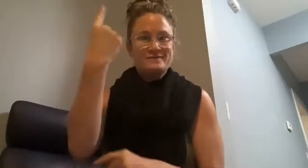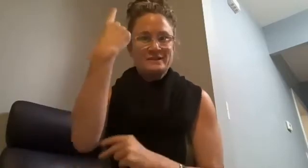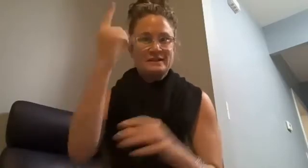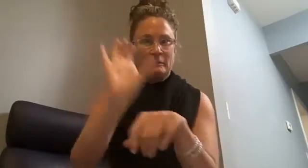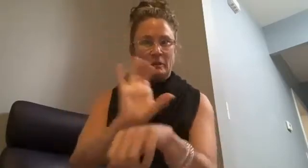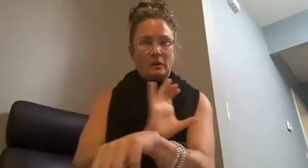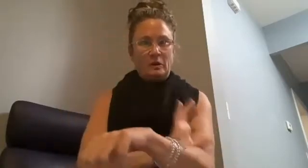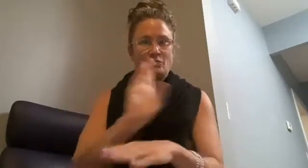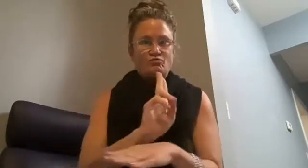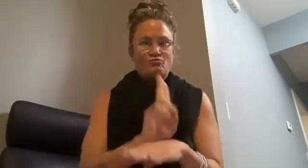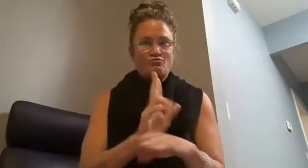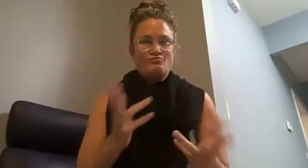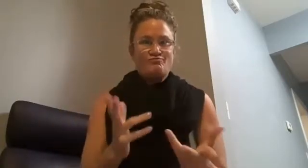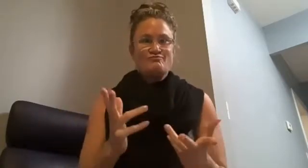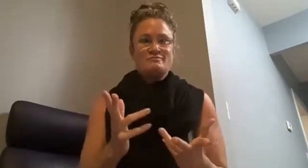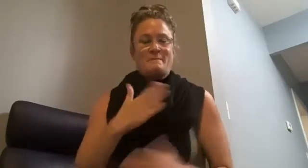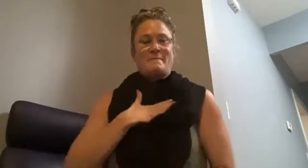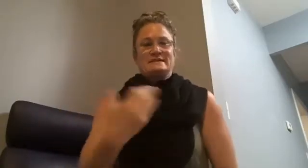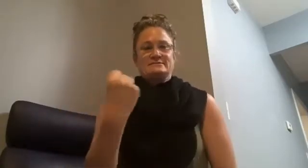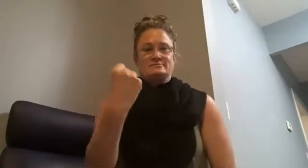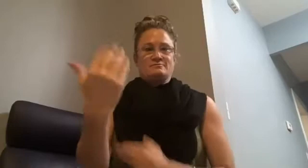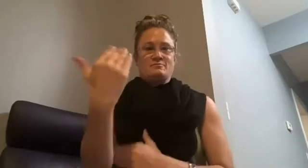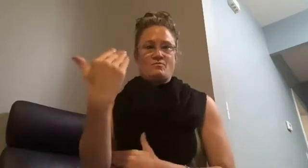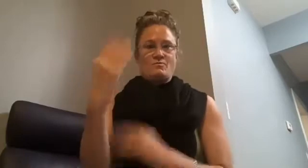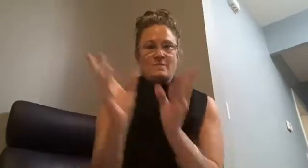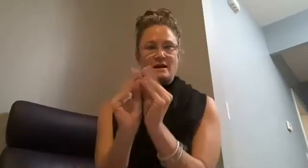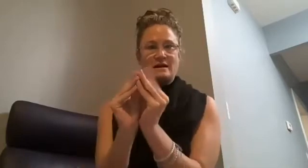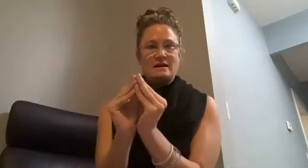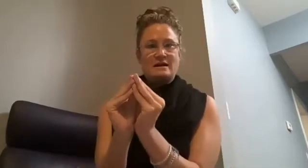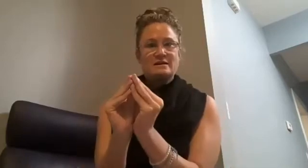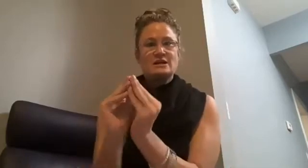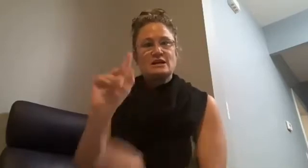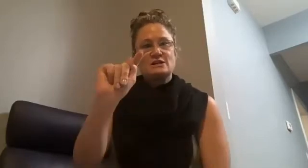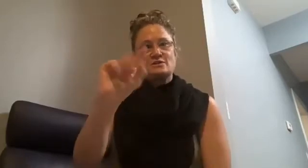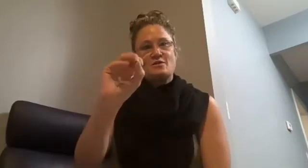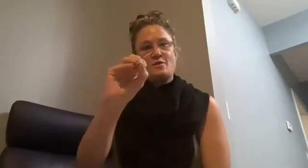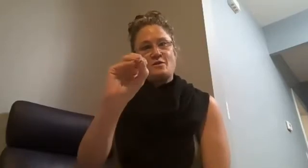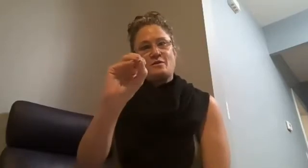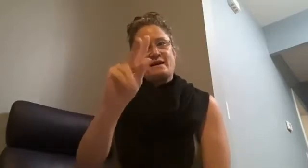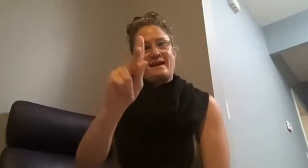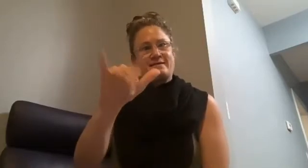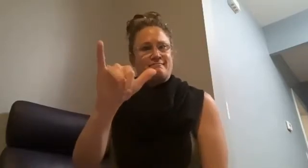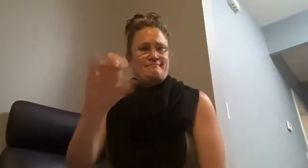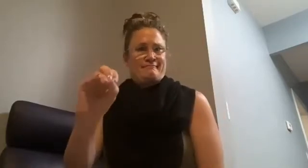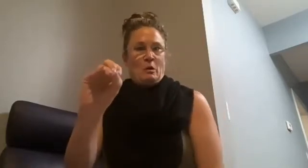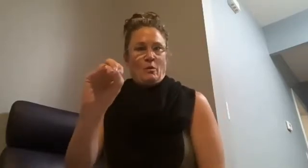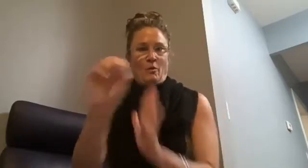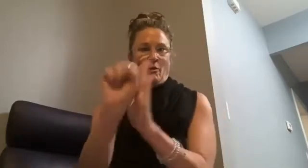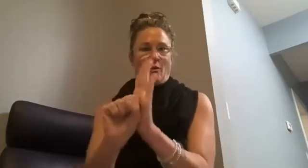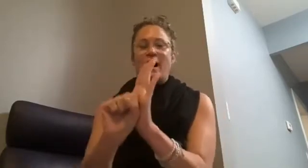my Saturday morning meeting that I go to is one in Tokyo because I've been to it before in real life,